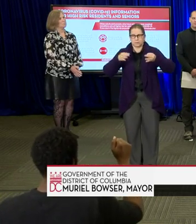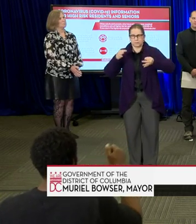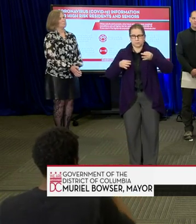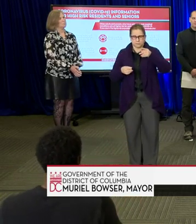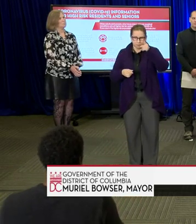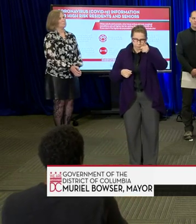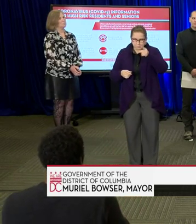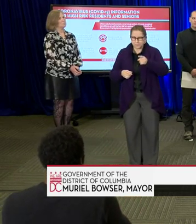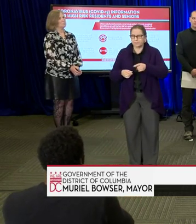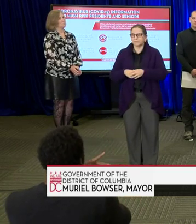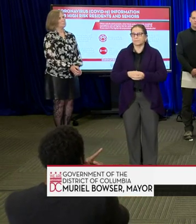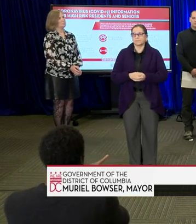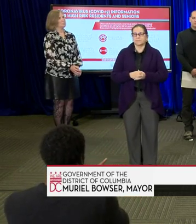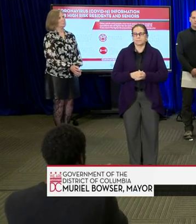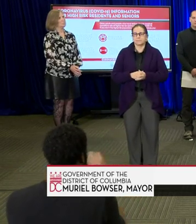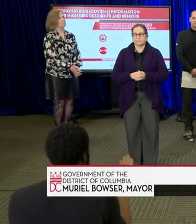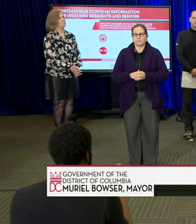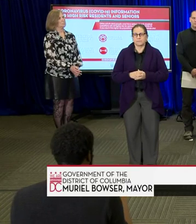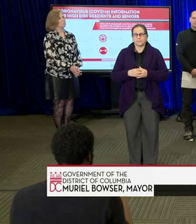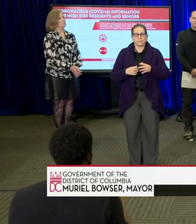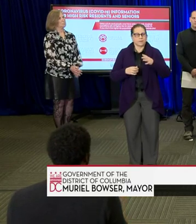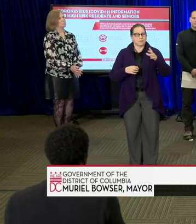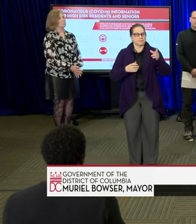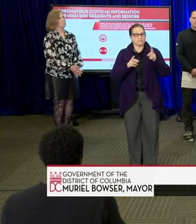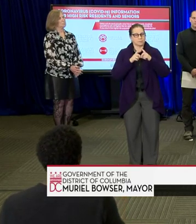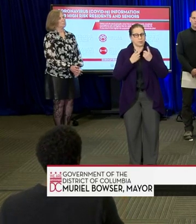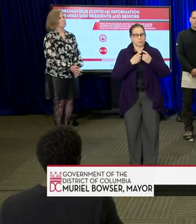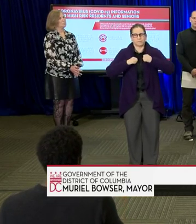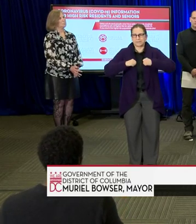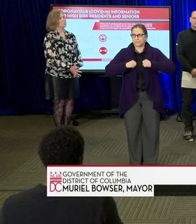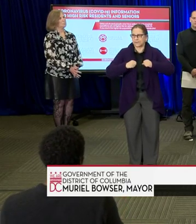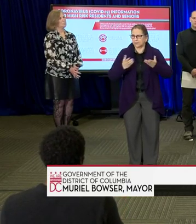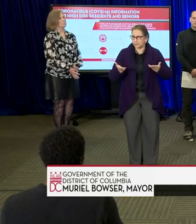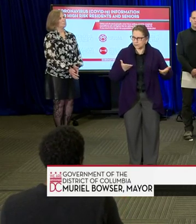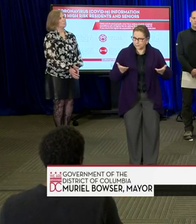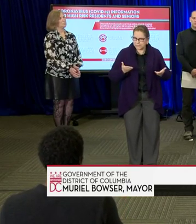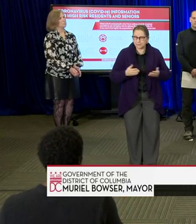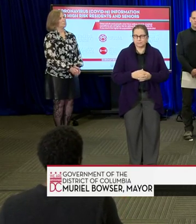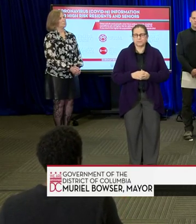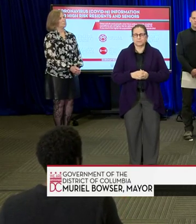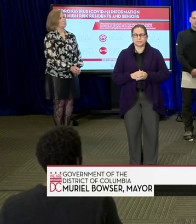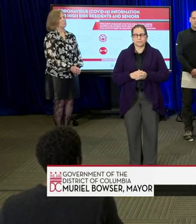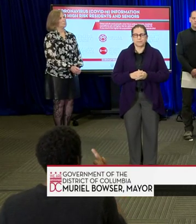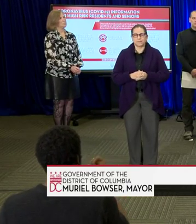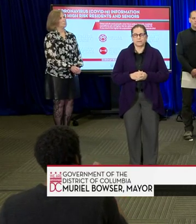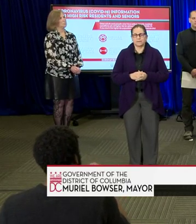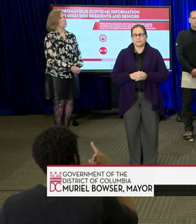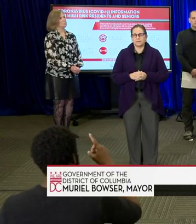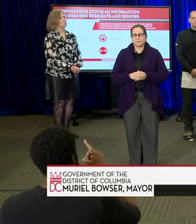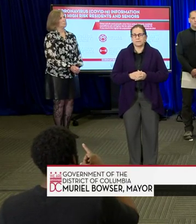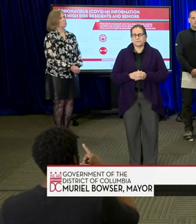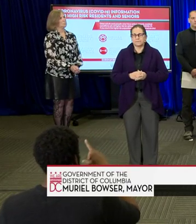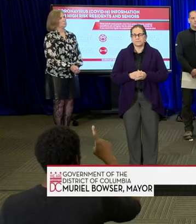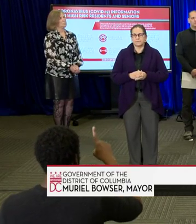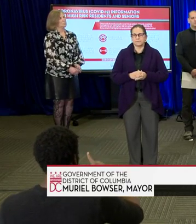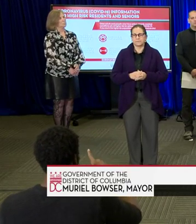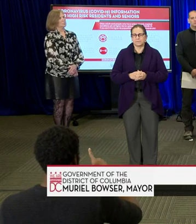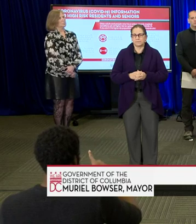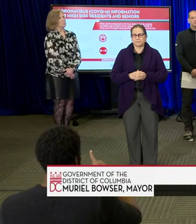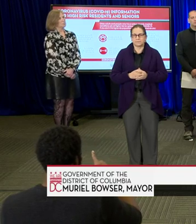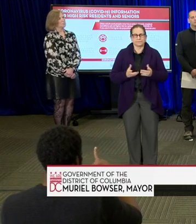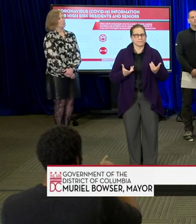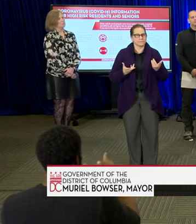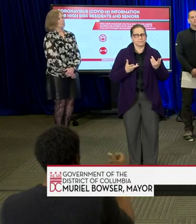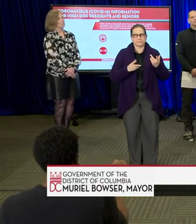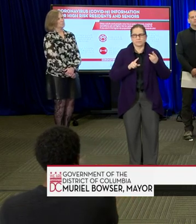Public Defender Service. A number of steps have been taken on the front end to reduce the intake coming into the D.C. jail. So MPD